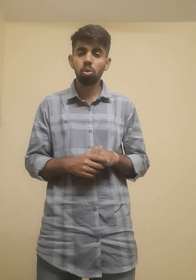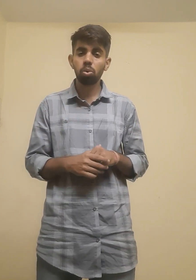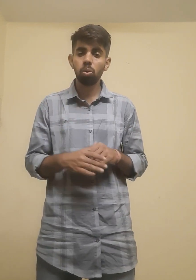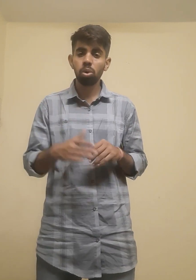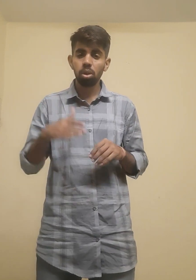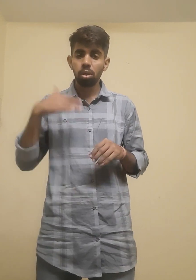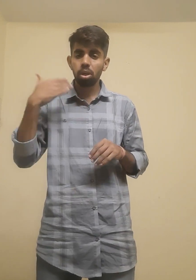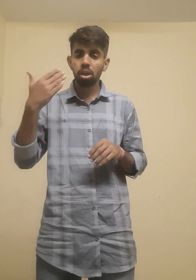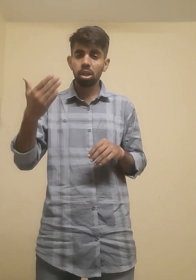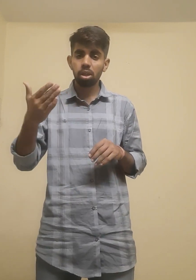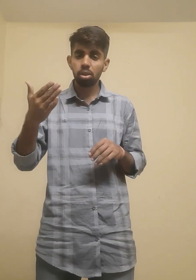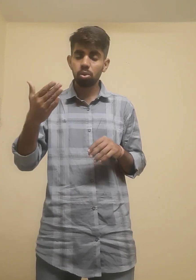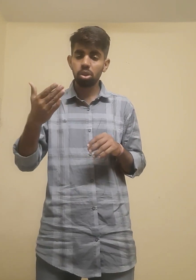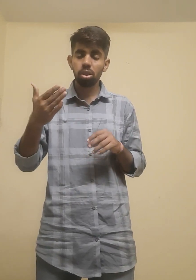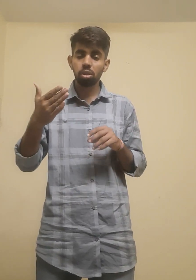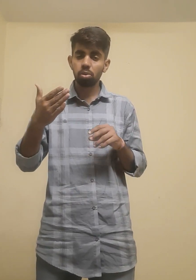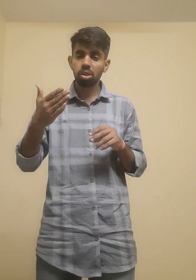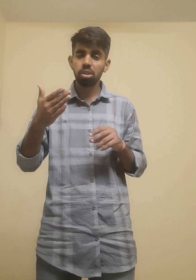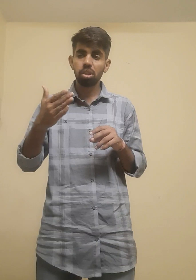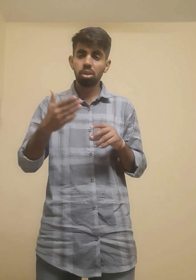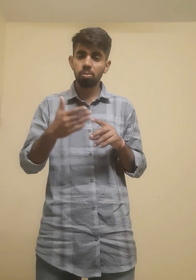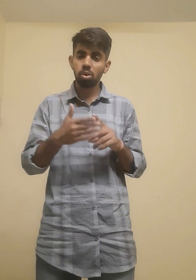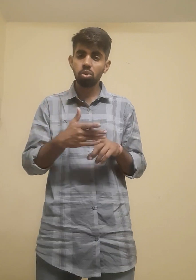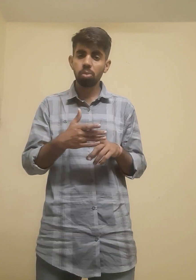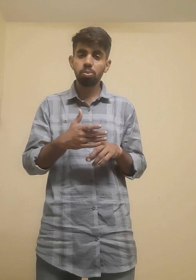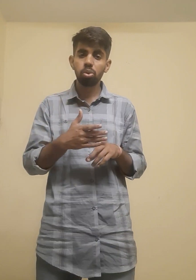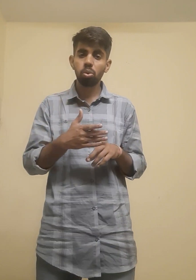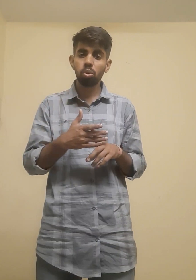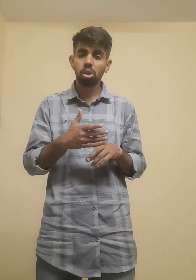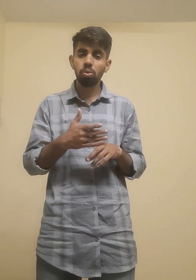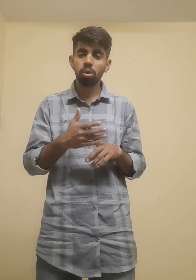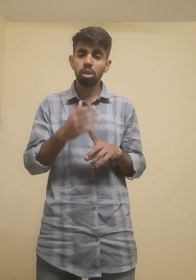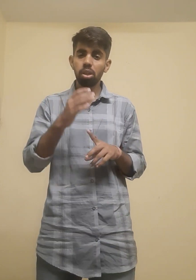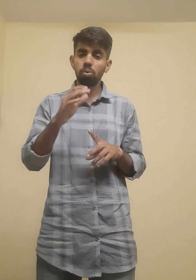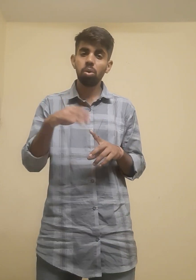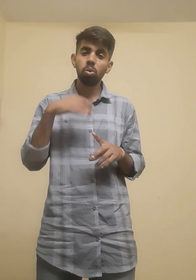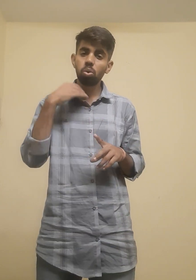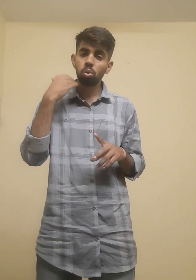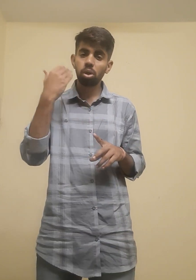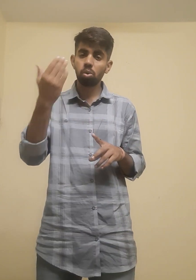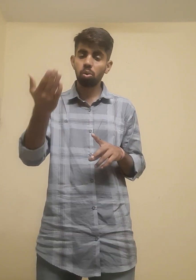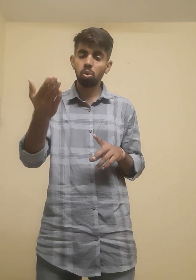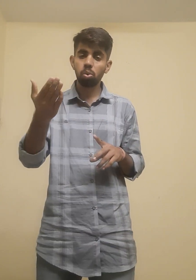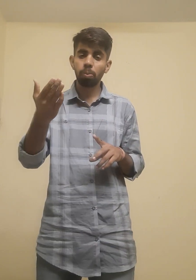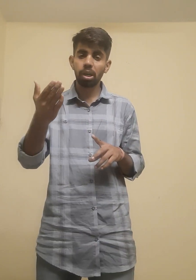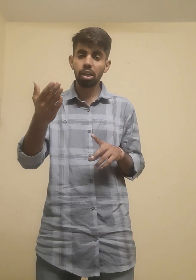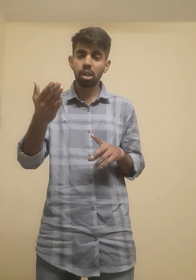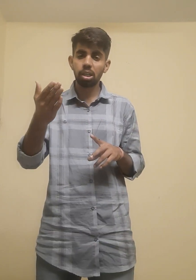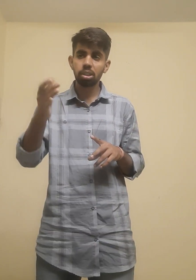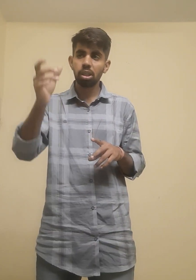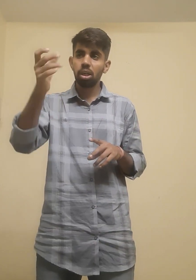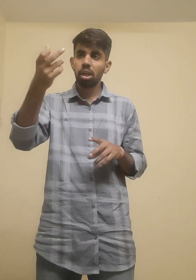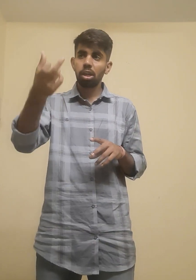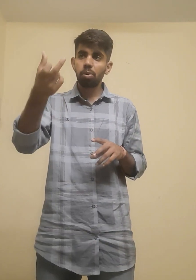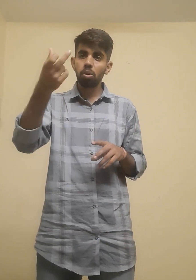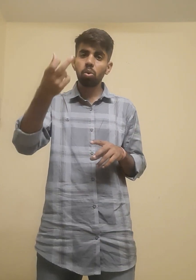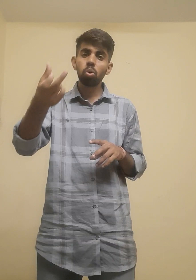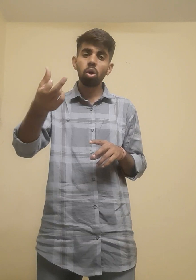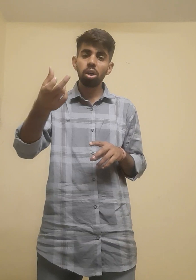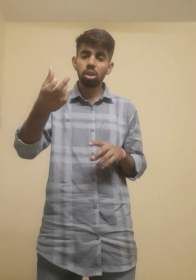to using, we can say, because of show keyword, it will go to control go to parent class, and